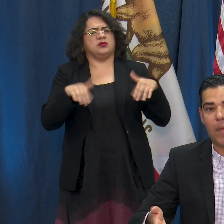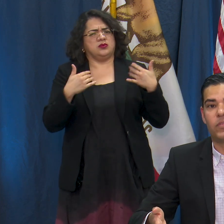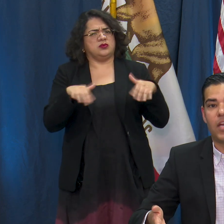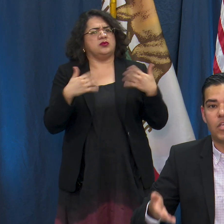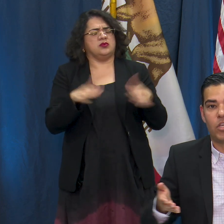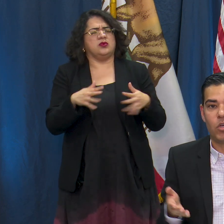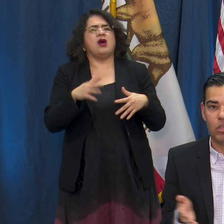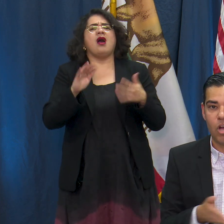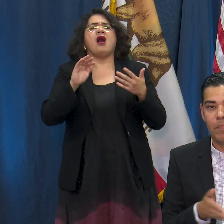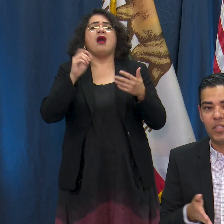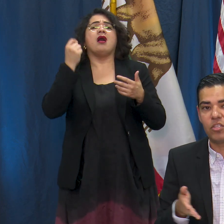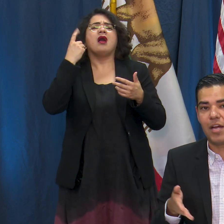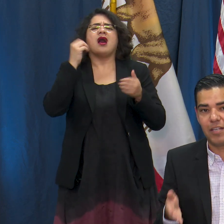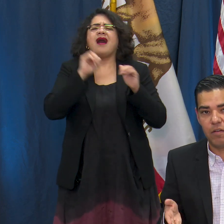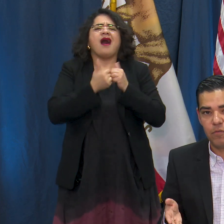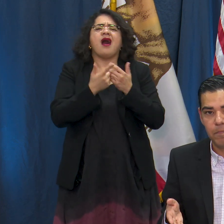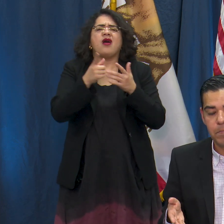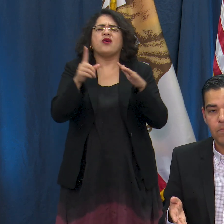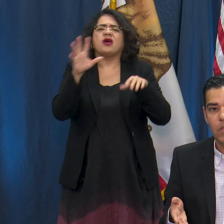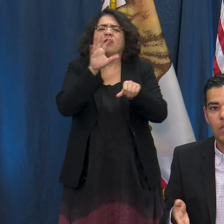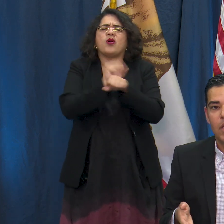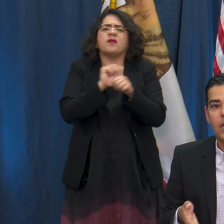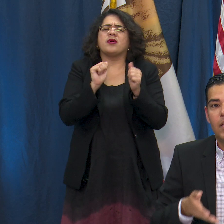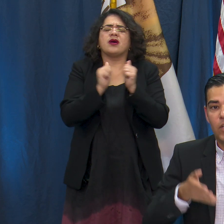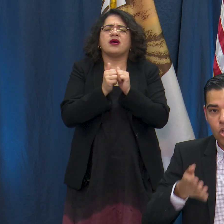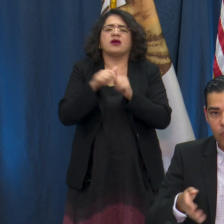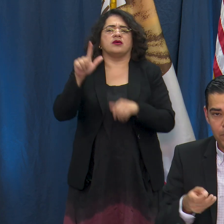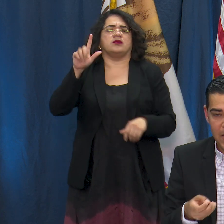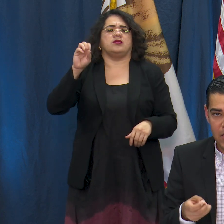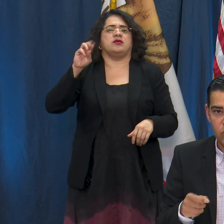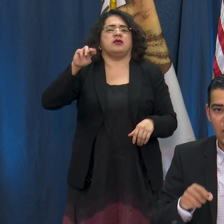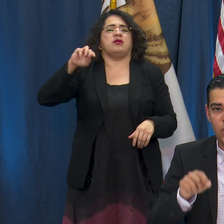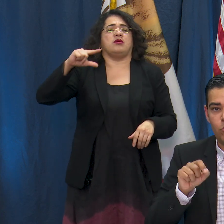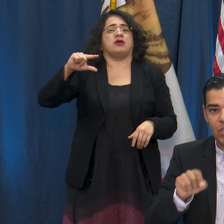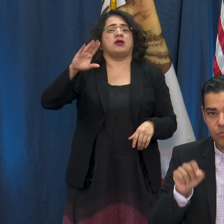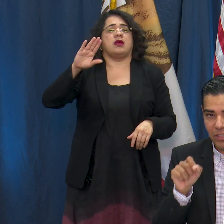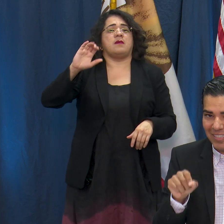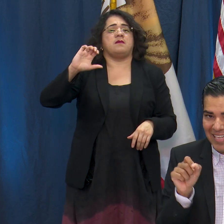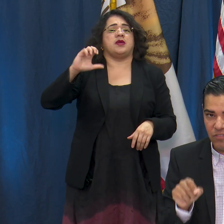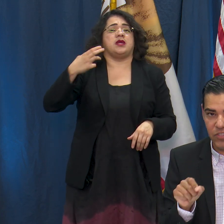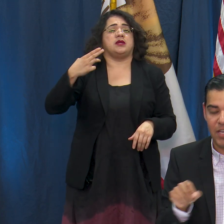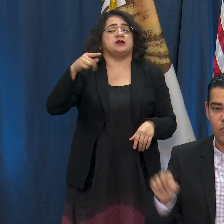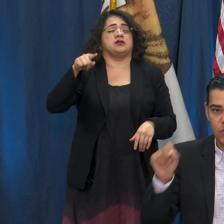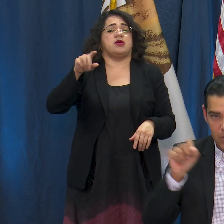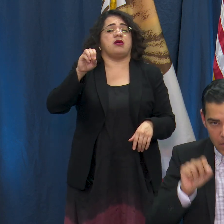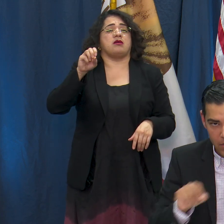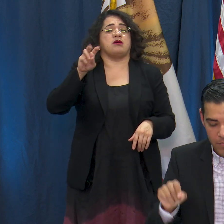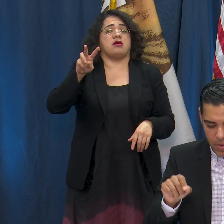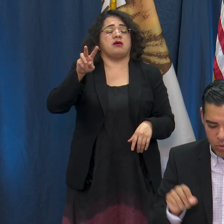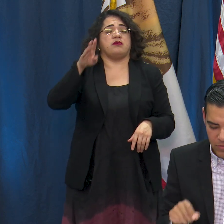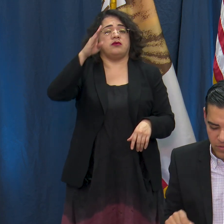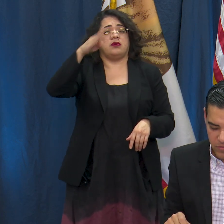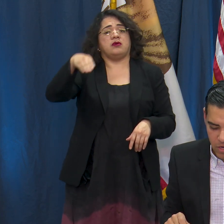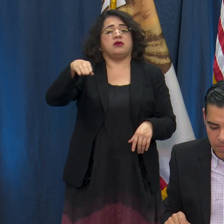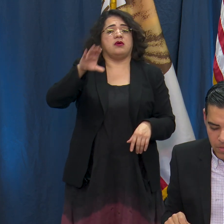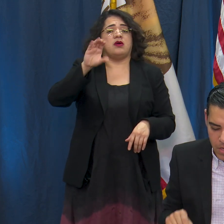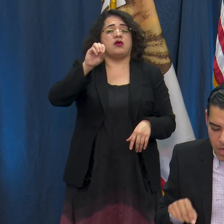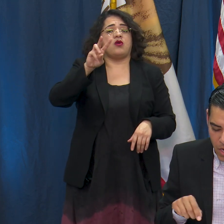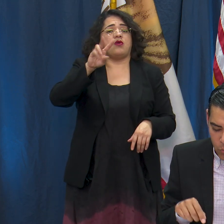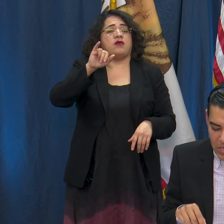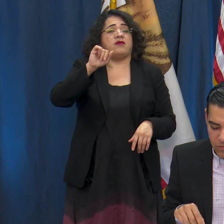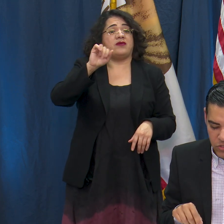through our website, and you can go to longbeach.gov, the COVID page, and then you click testing, and there's a process